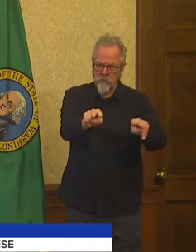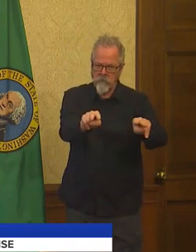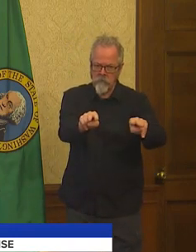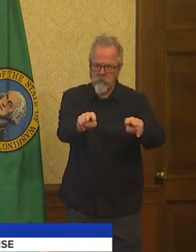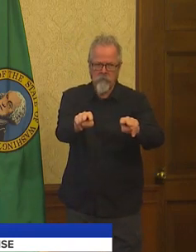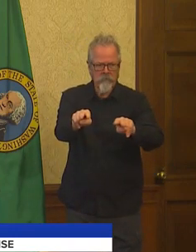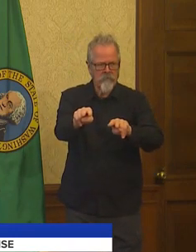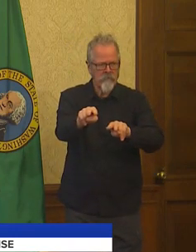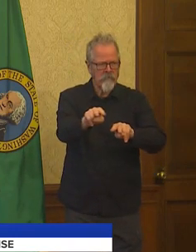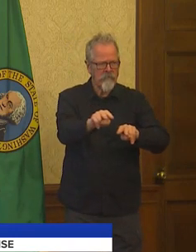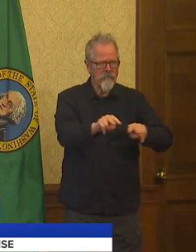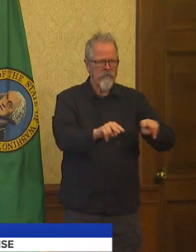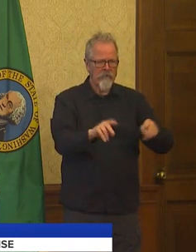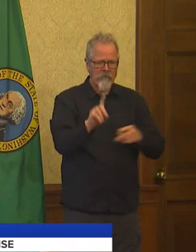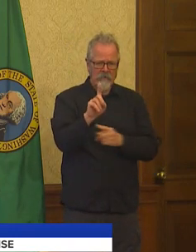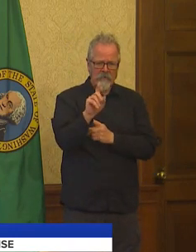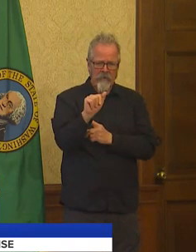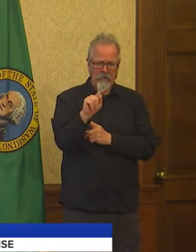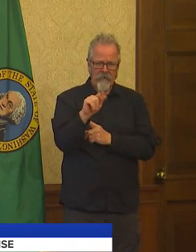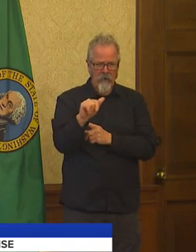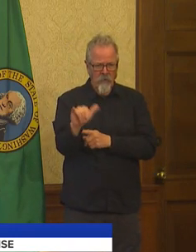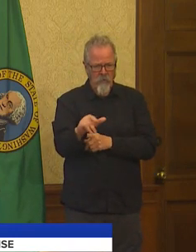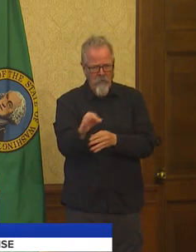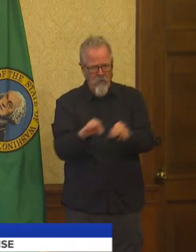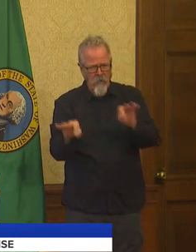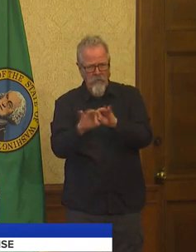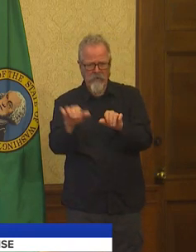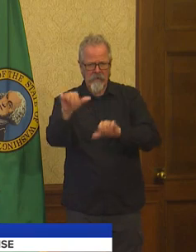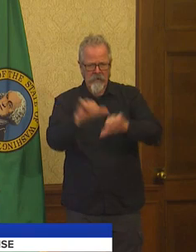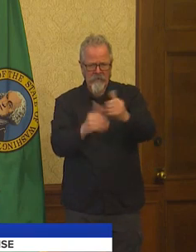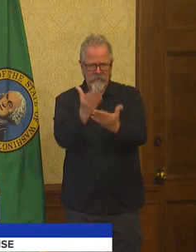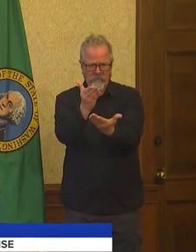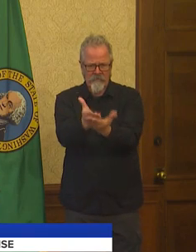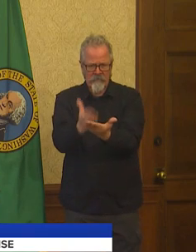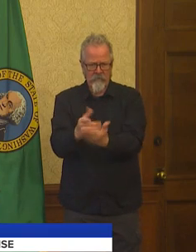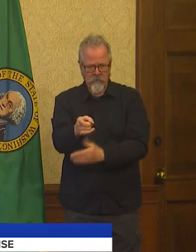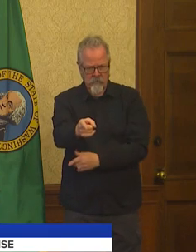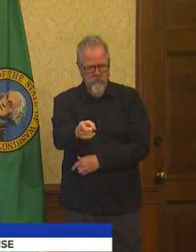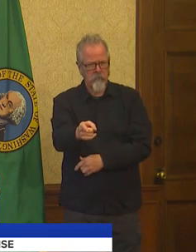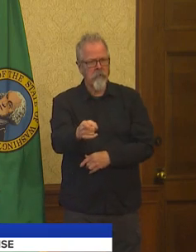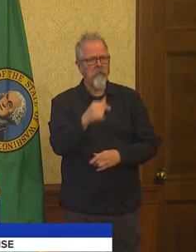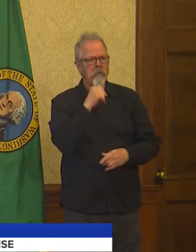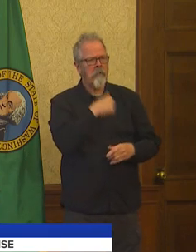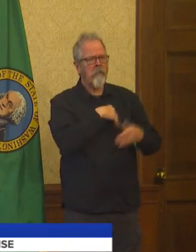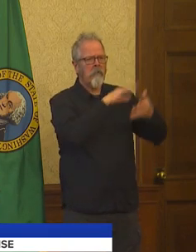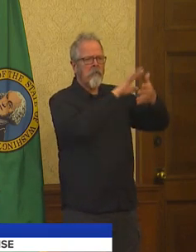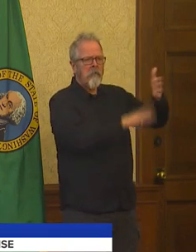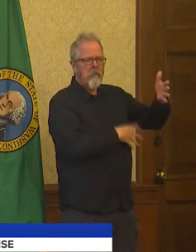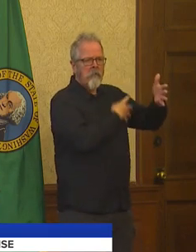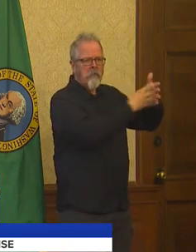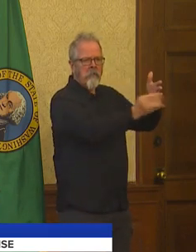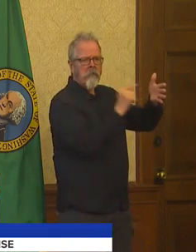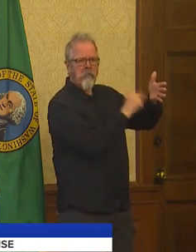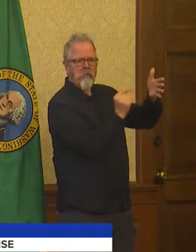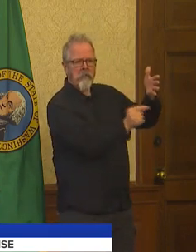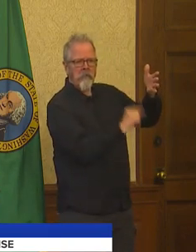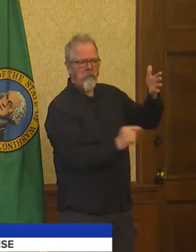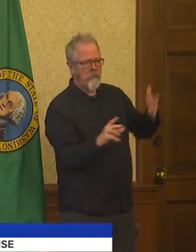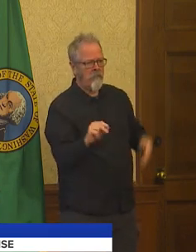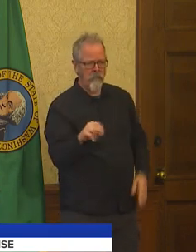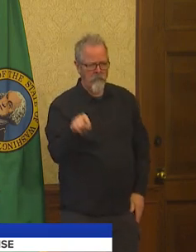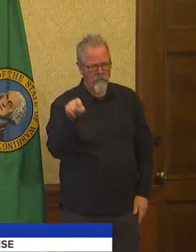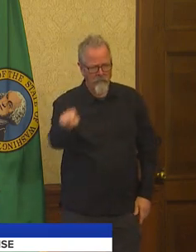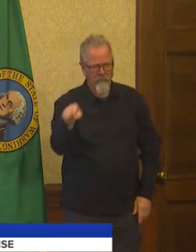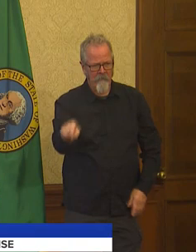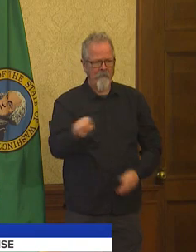want to emphasize that this is a decision we make today, but if this virus were to spring back, we might have to roll back some of